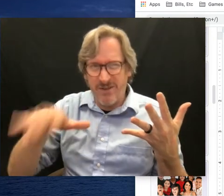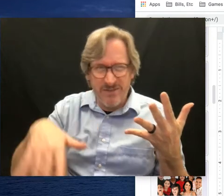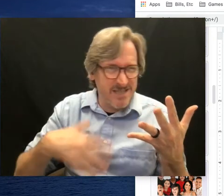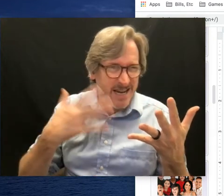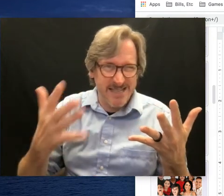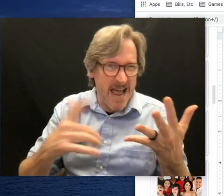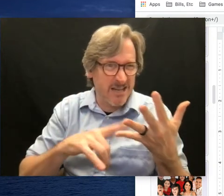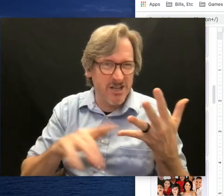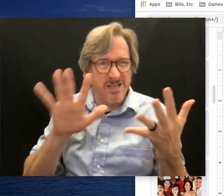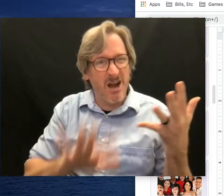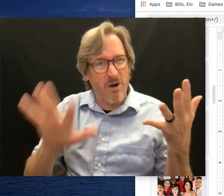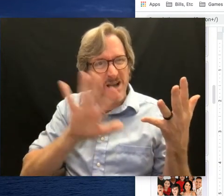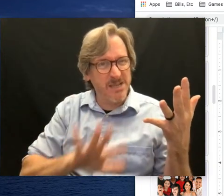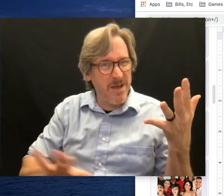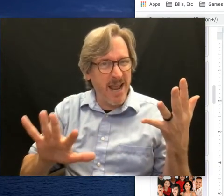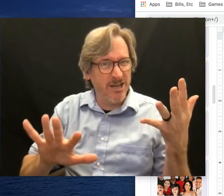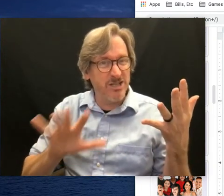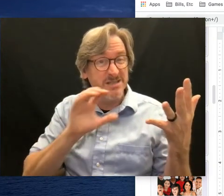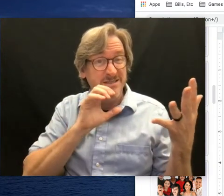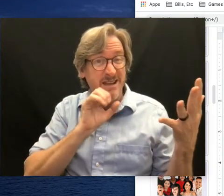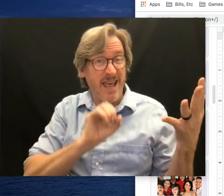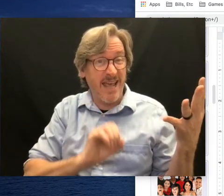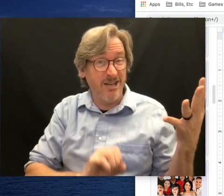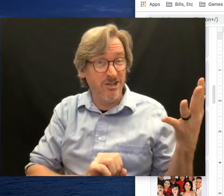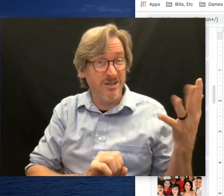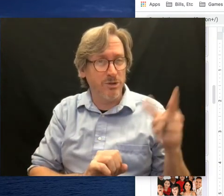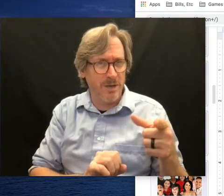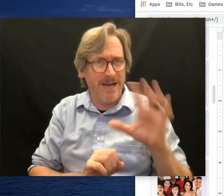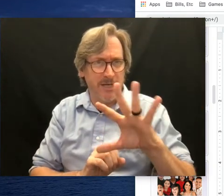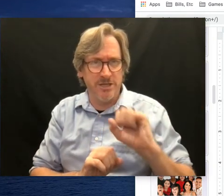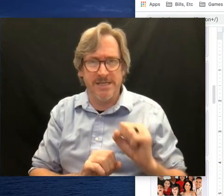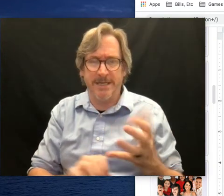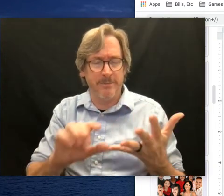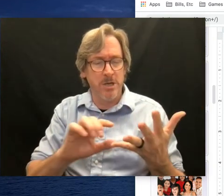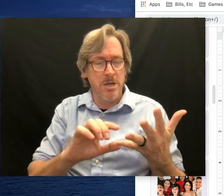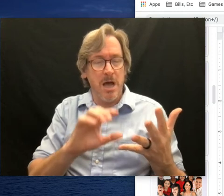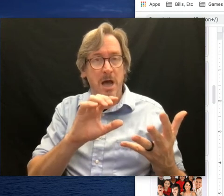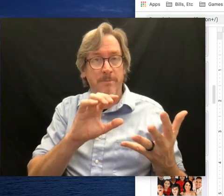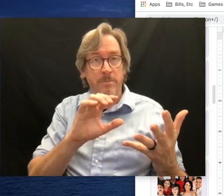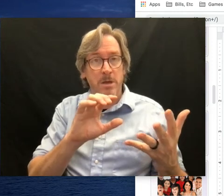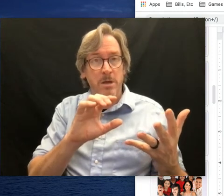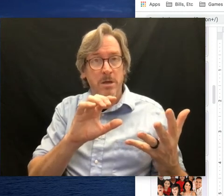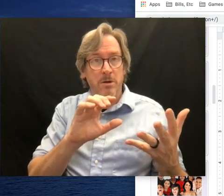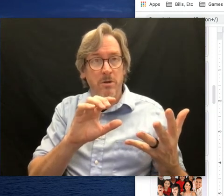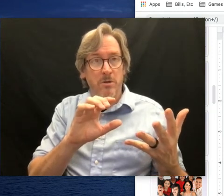Ages, even if it's not exact, just approximate ages. Age. We'll talk about age in a second.